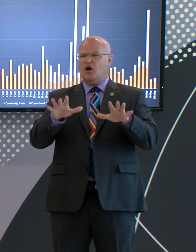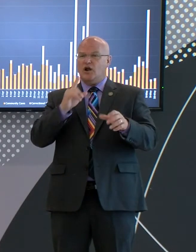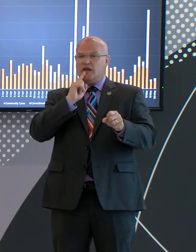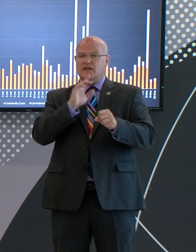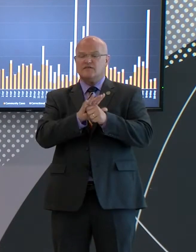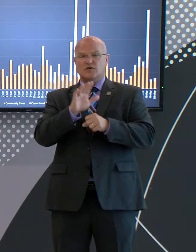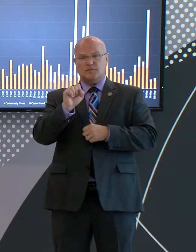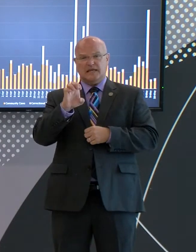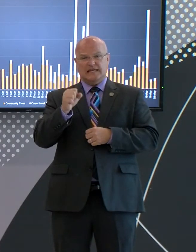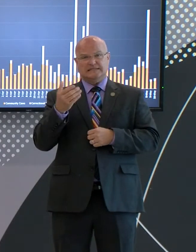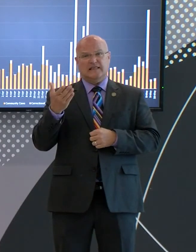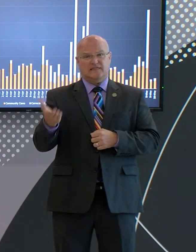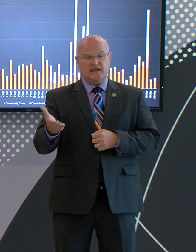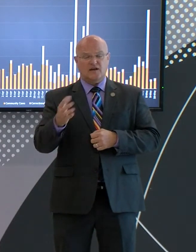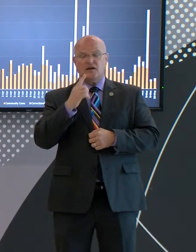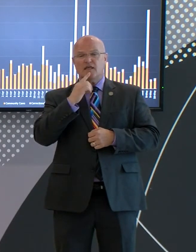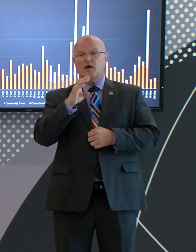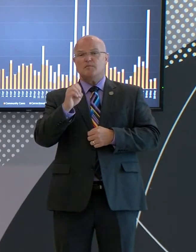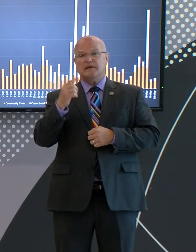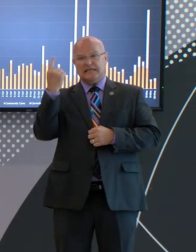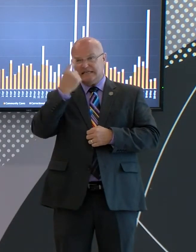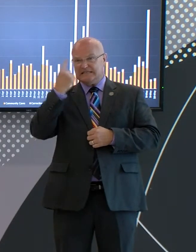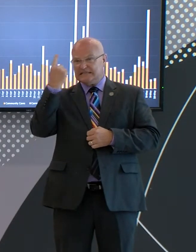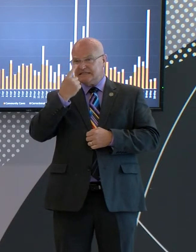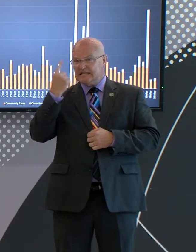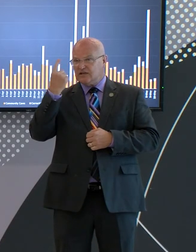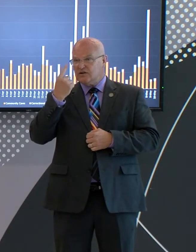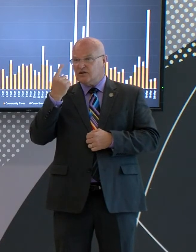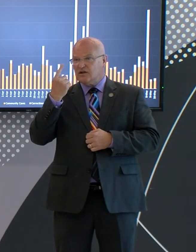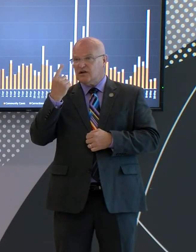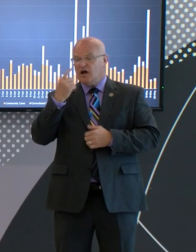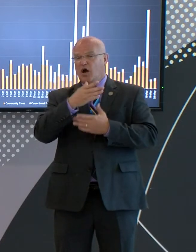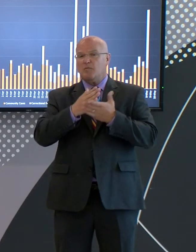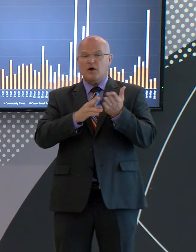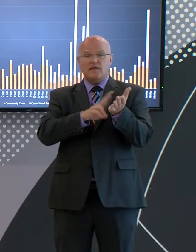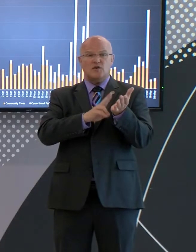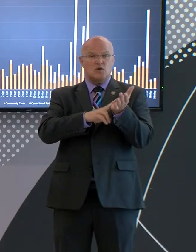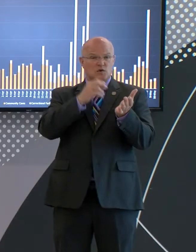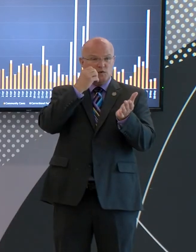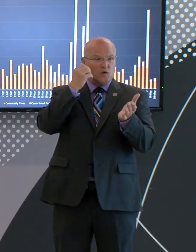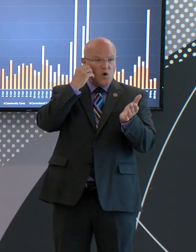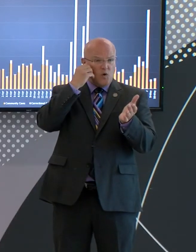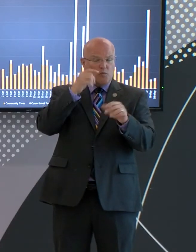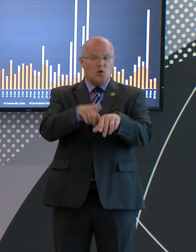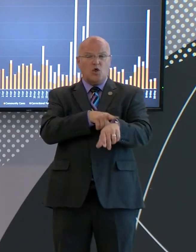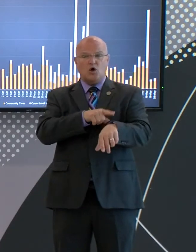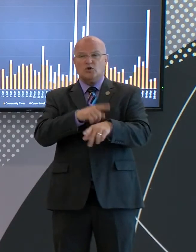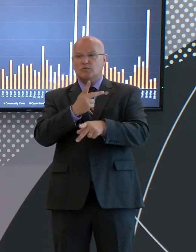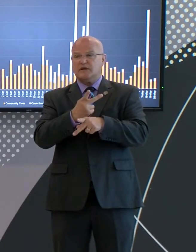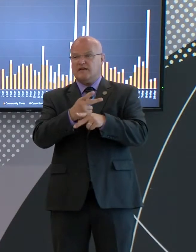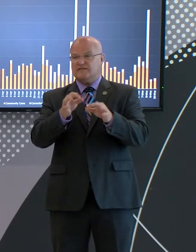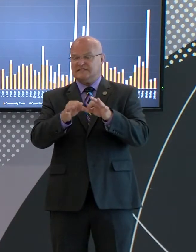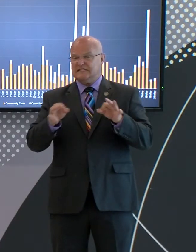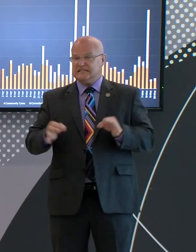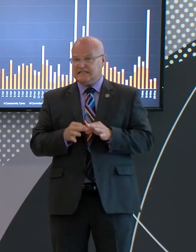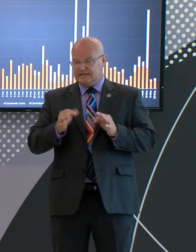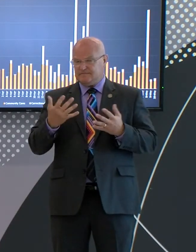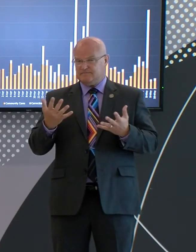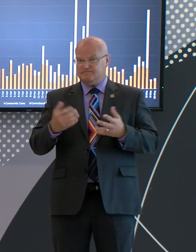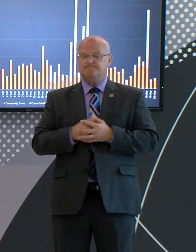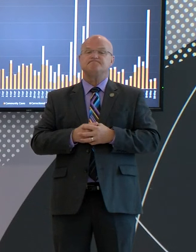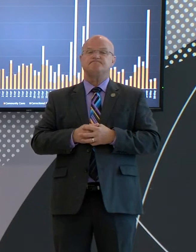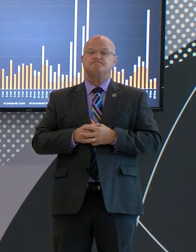confirmed cases there, if they're being considered a part of the nursing home or long-term care facility cases.